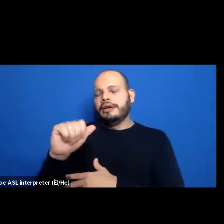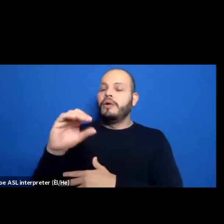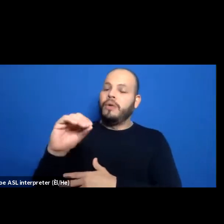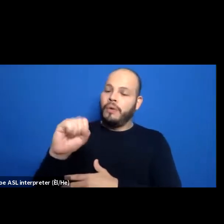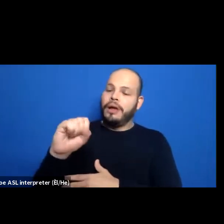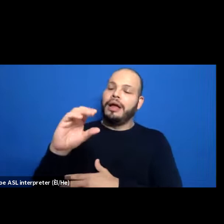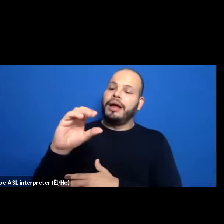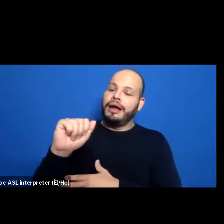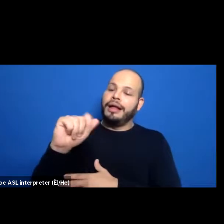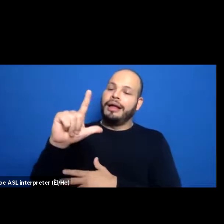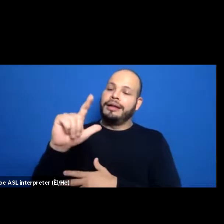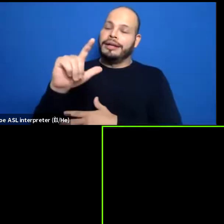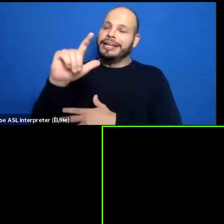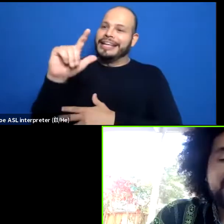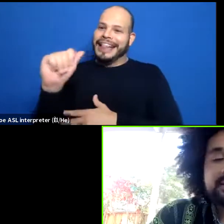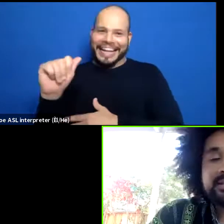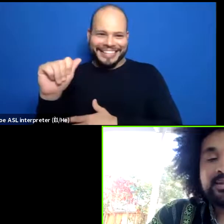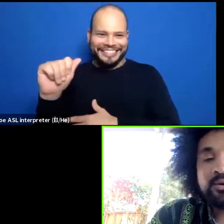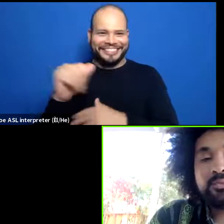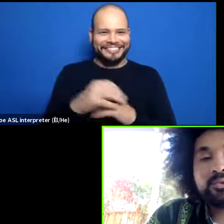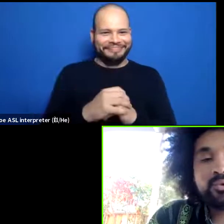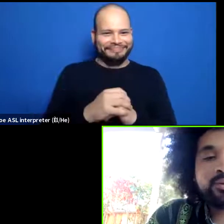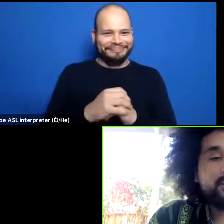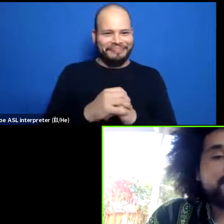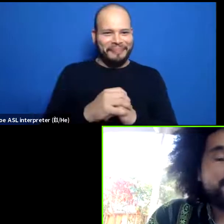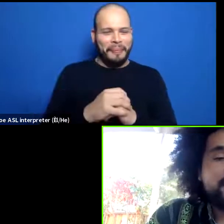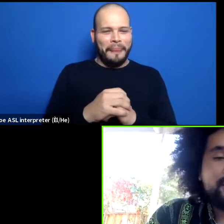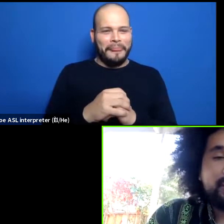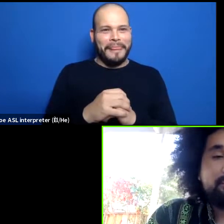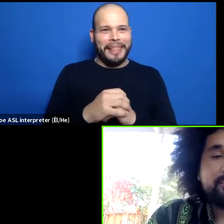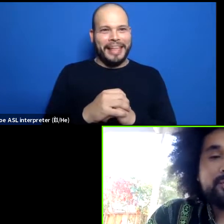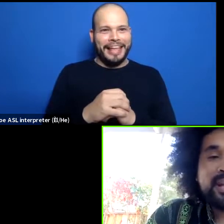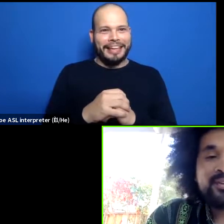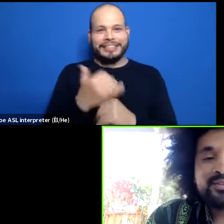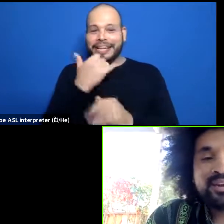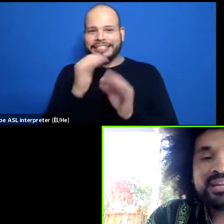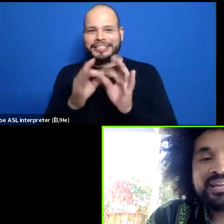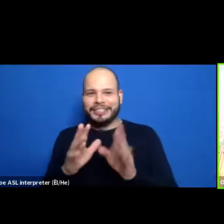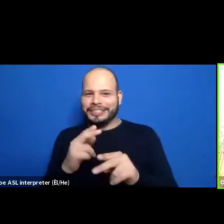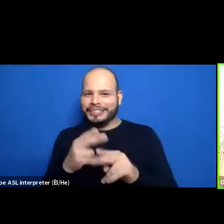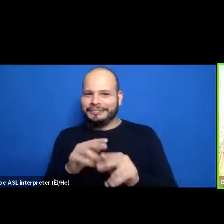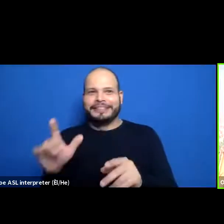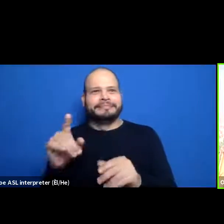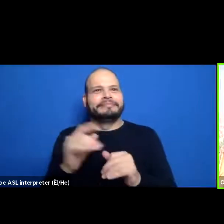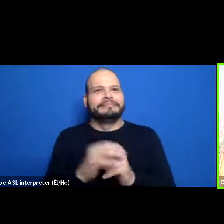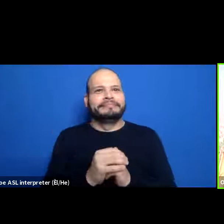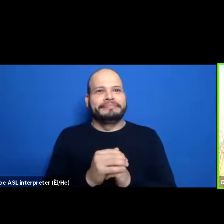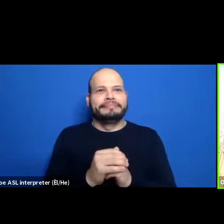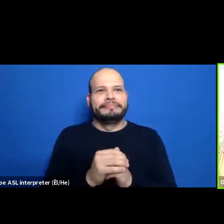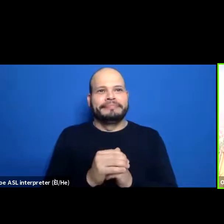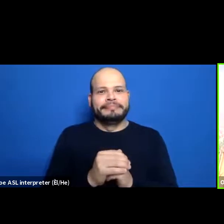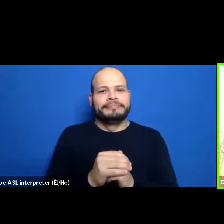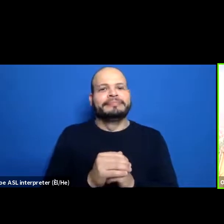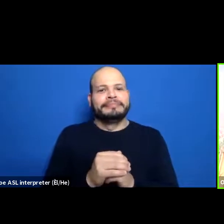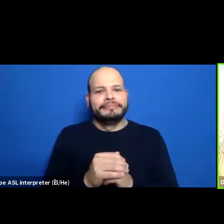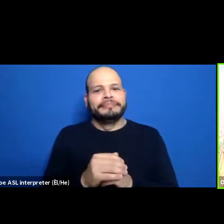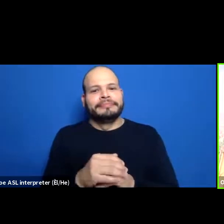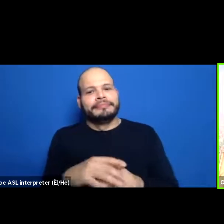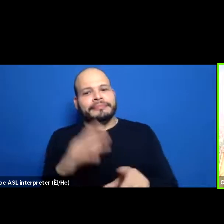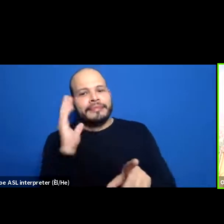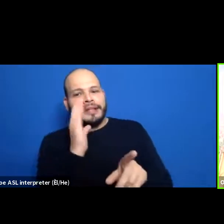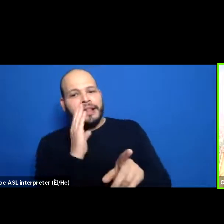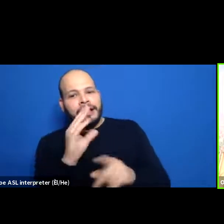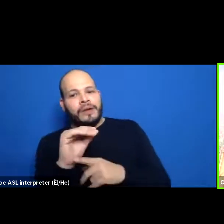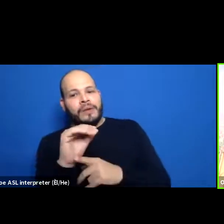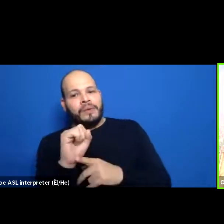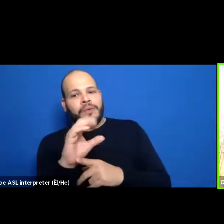All right, peace everybody. My name is Osceola Ward. My pronouns are he, him, his. And just to